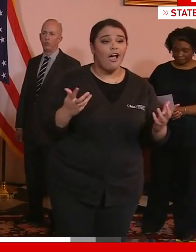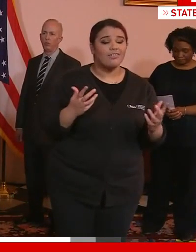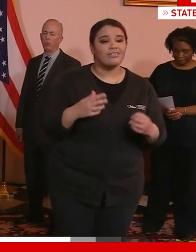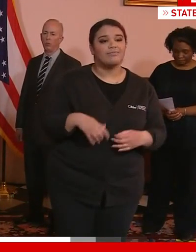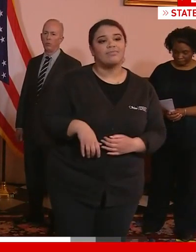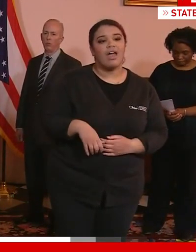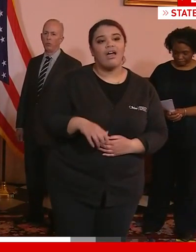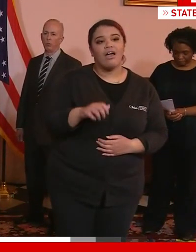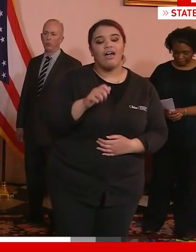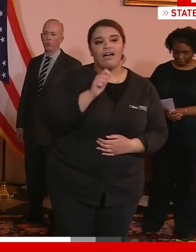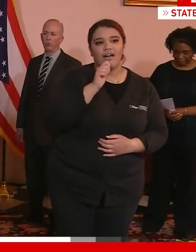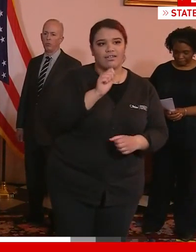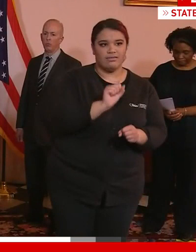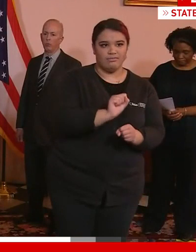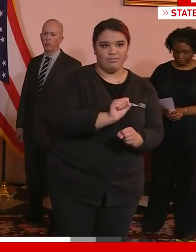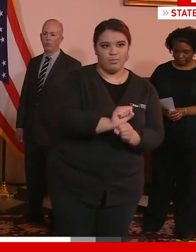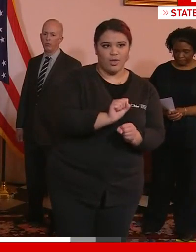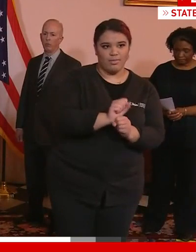unemployment benefits.